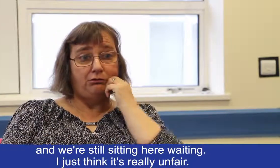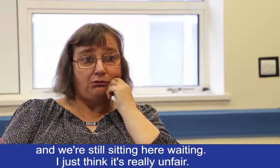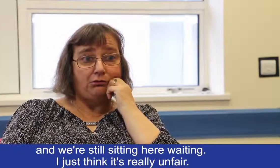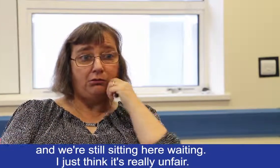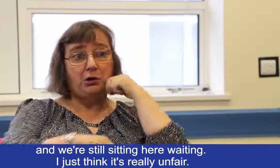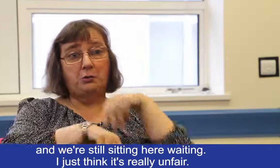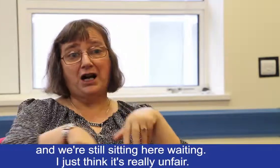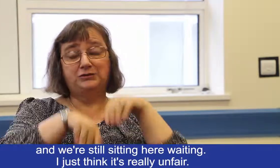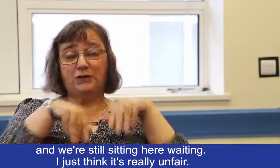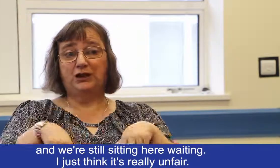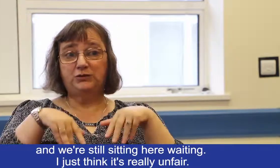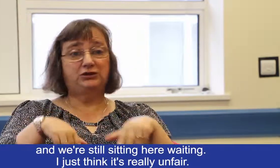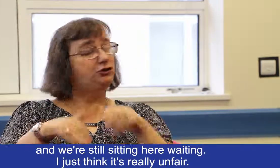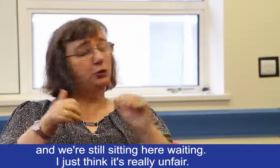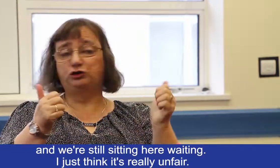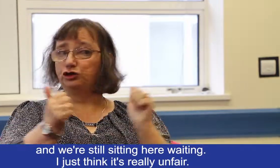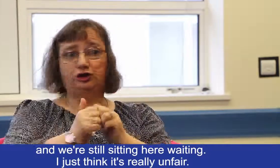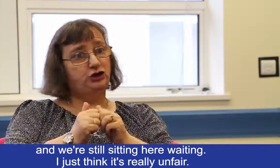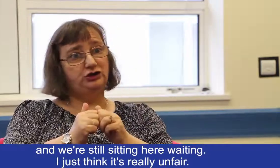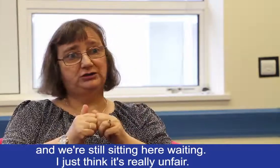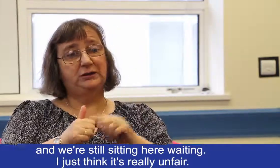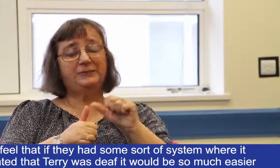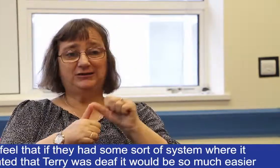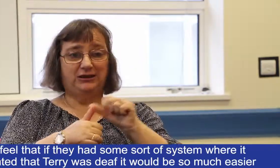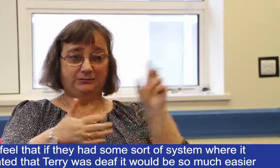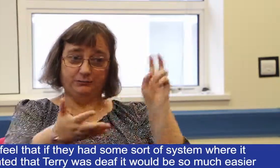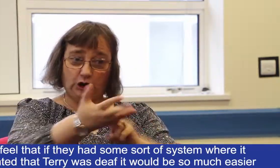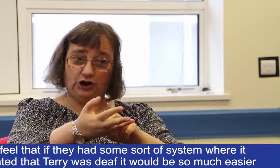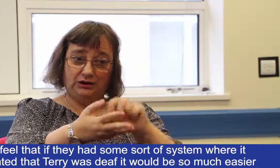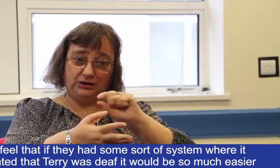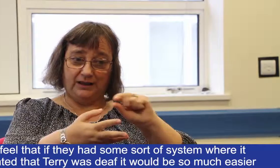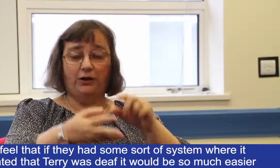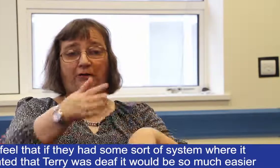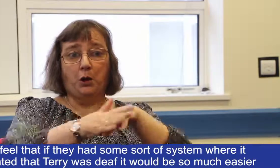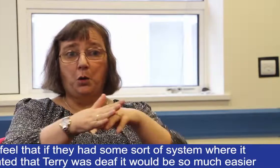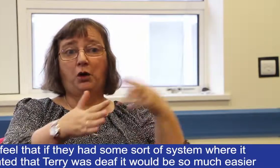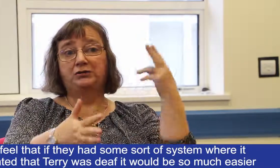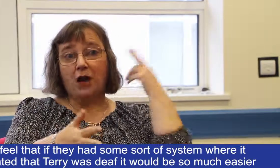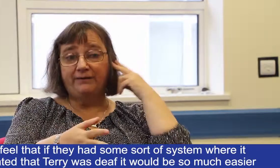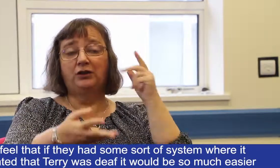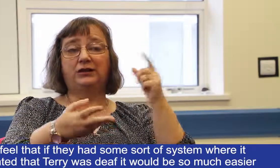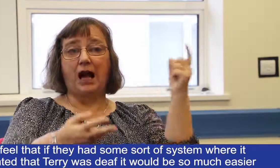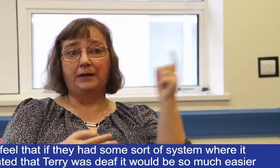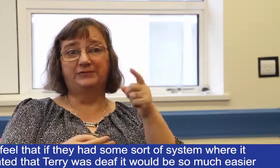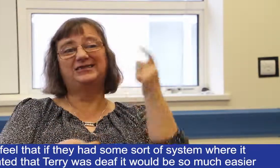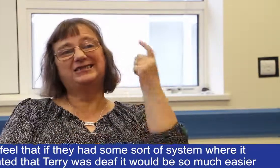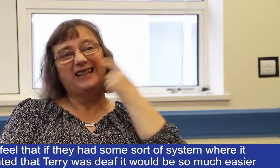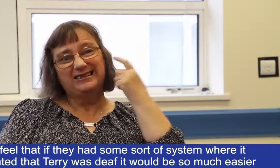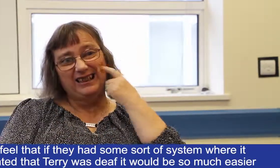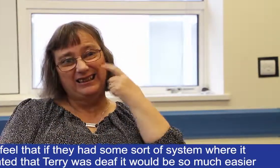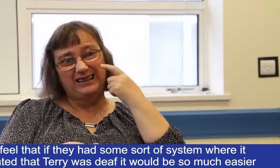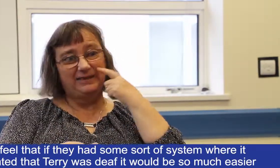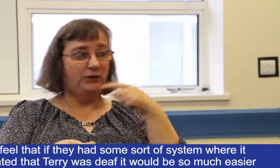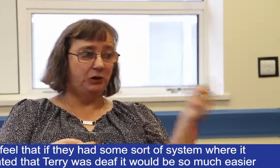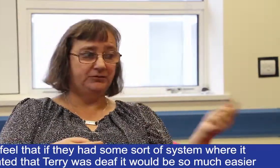And I just think it's really unfair. So I feel that if they had some sort of system where